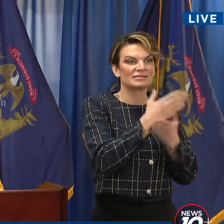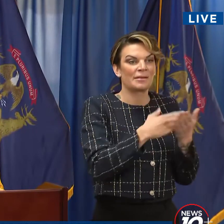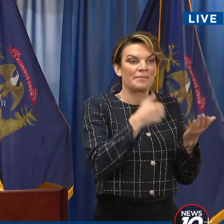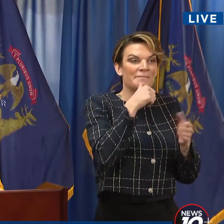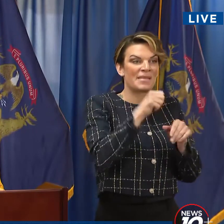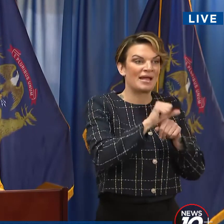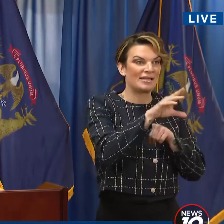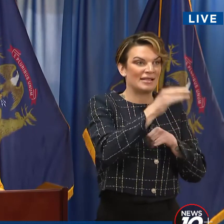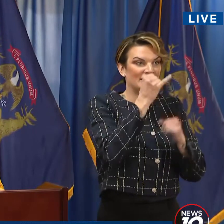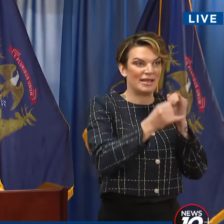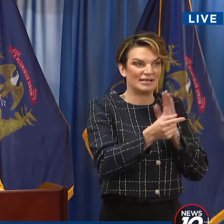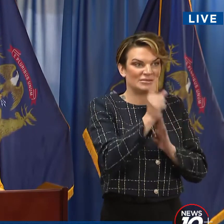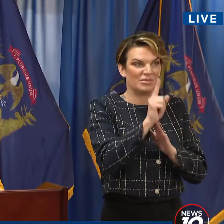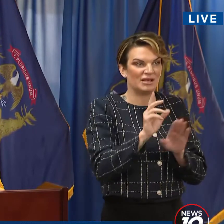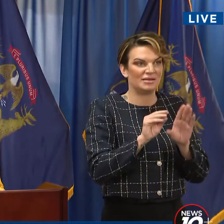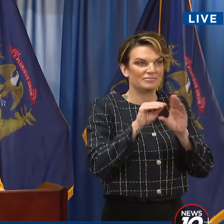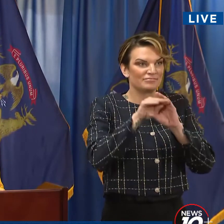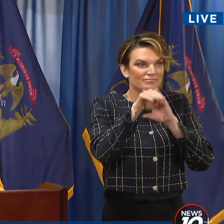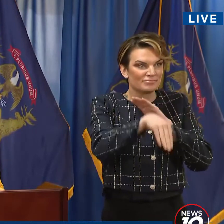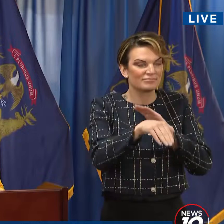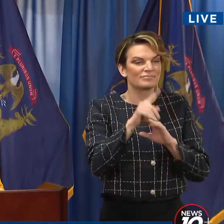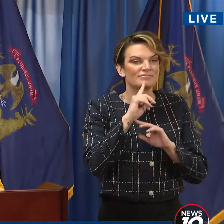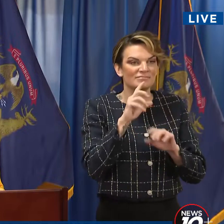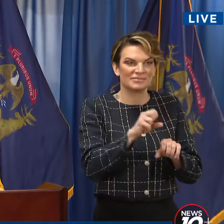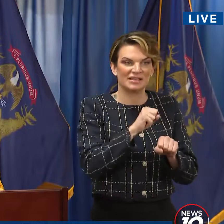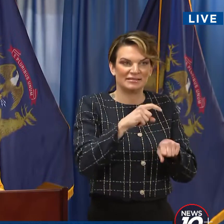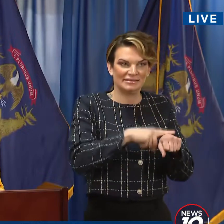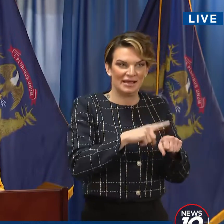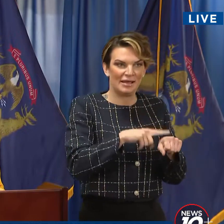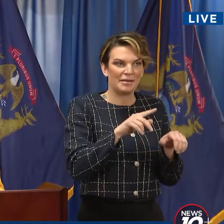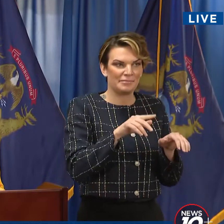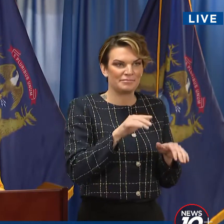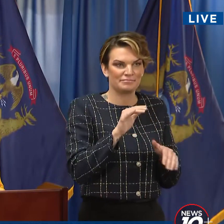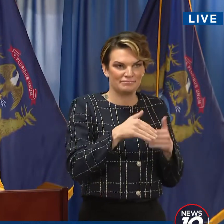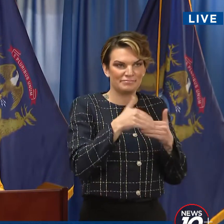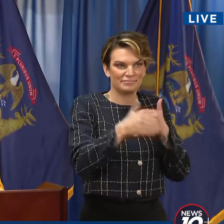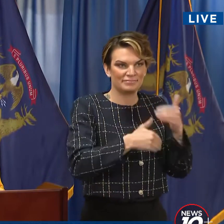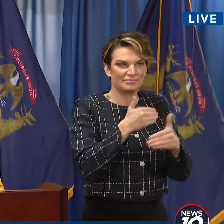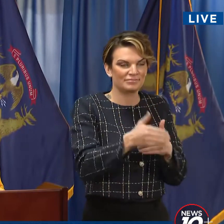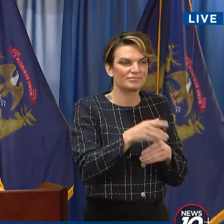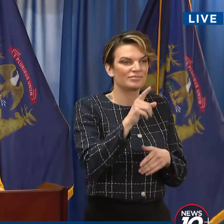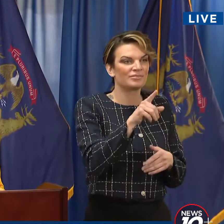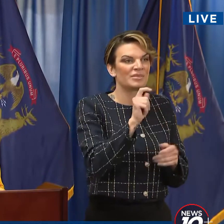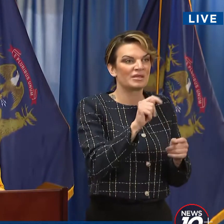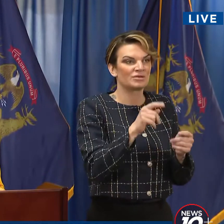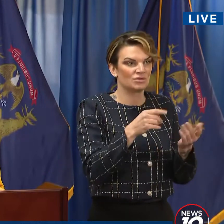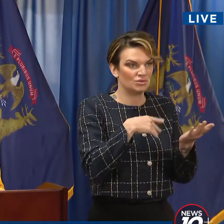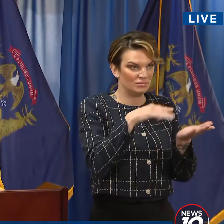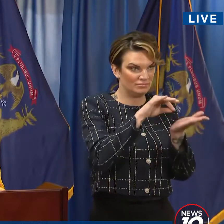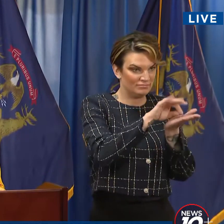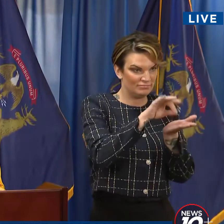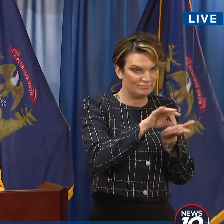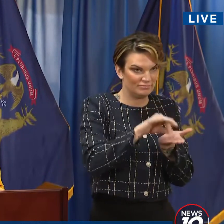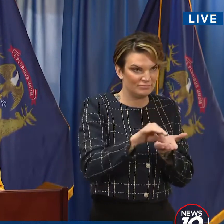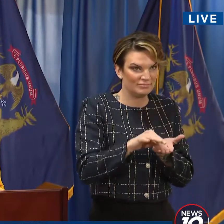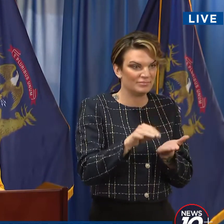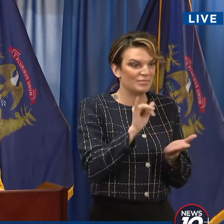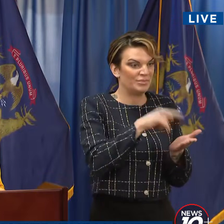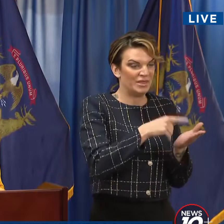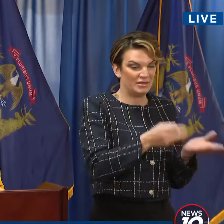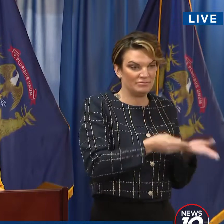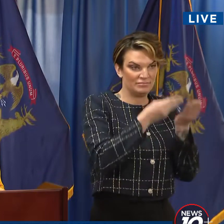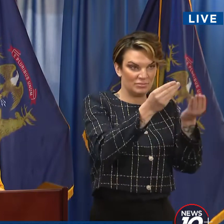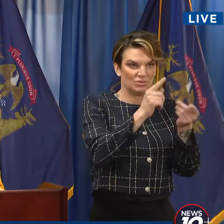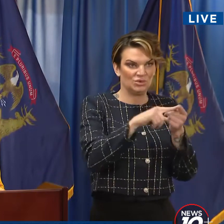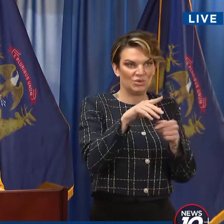open. That took time. They had to deliver those unofficial tabulations to counties, and then those counties uploaded